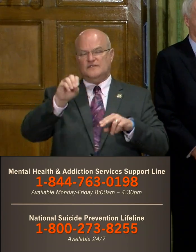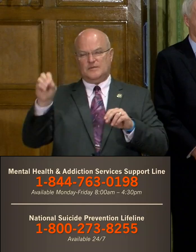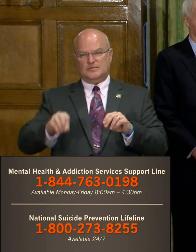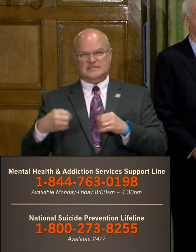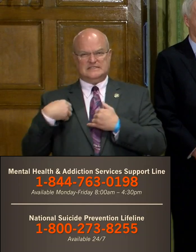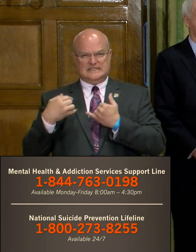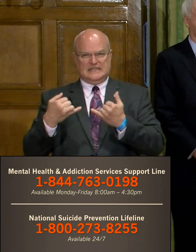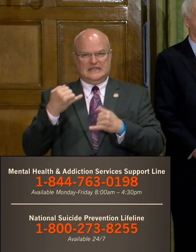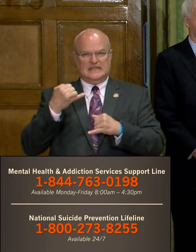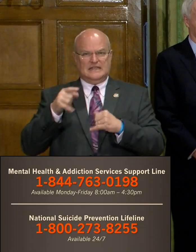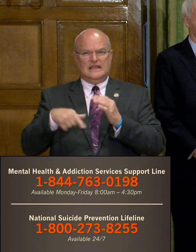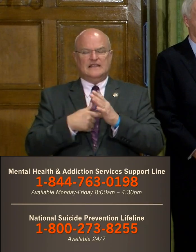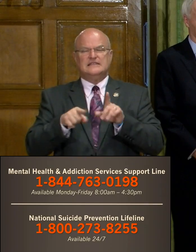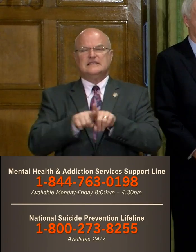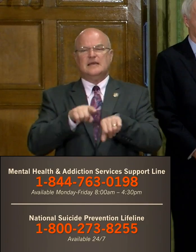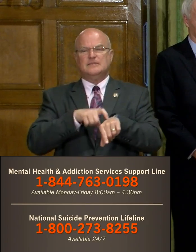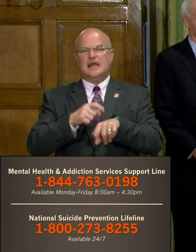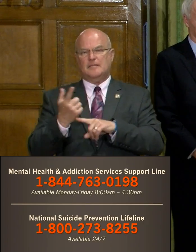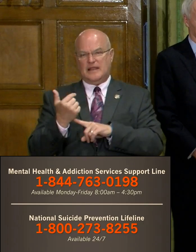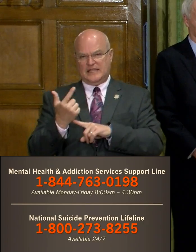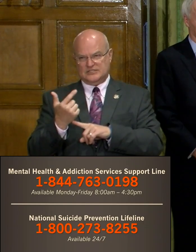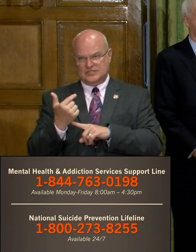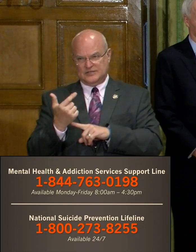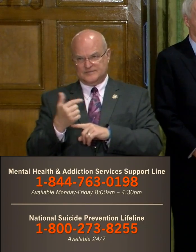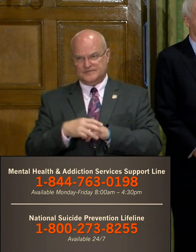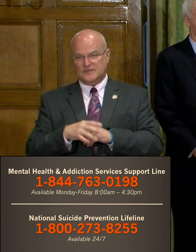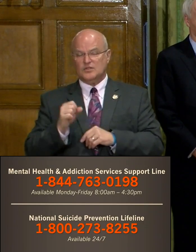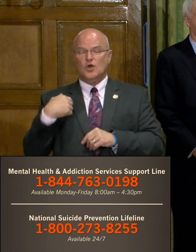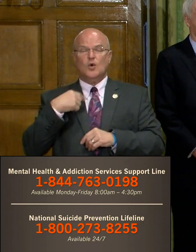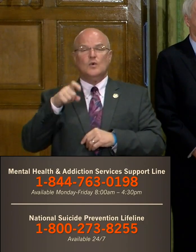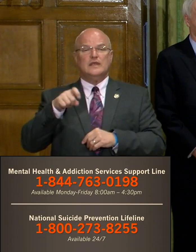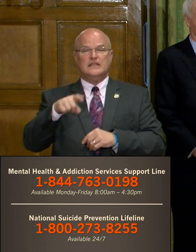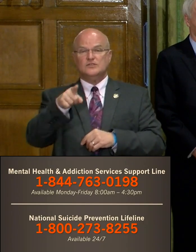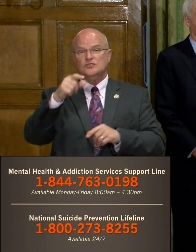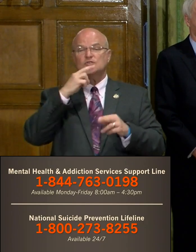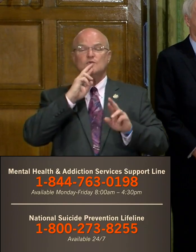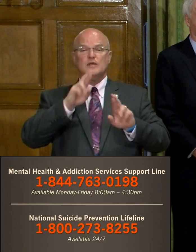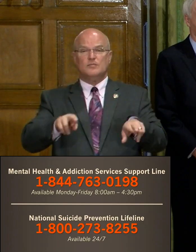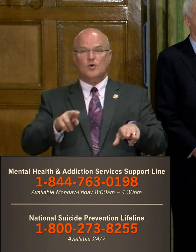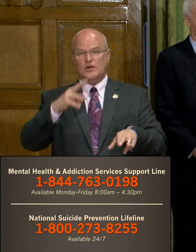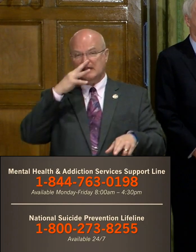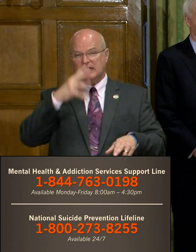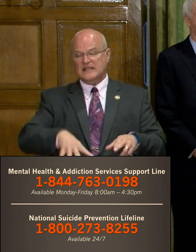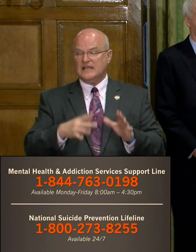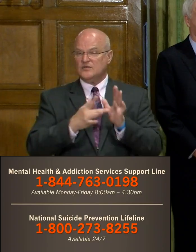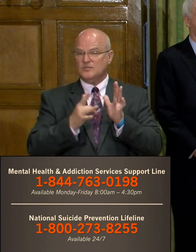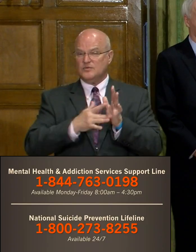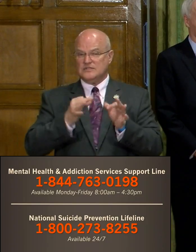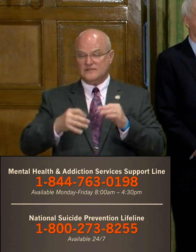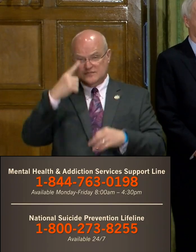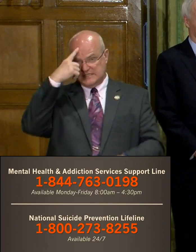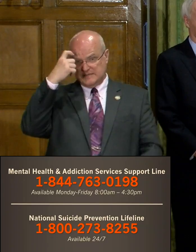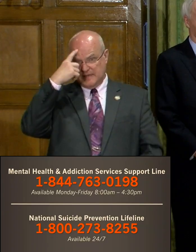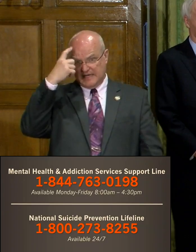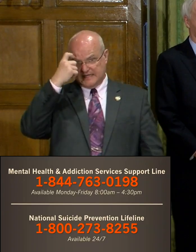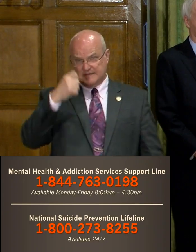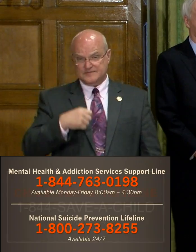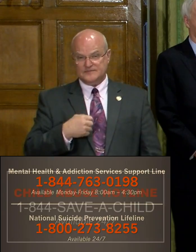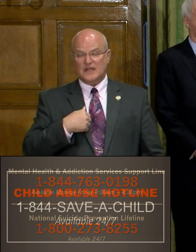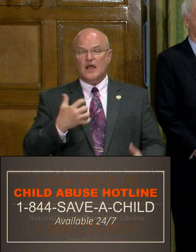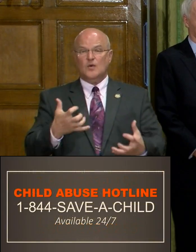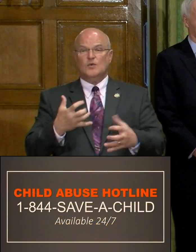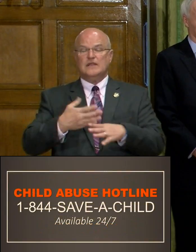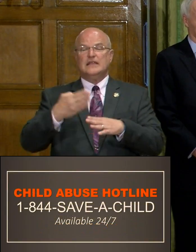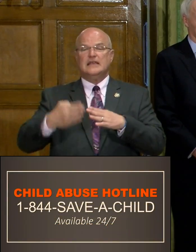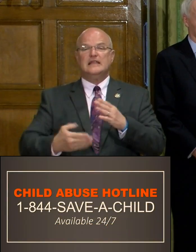since the same time period last year. So we need you to report the neglect or abuse if you suspect it. I'd just